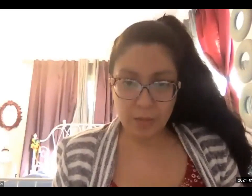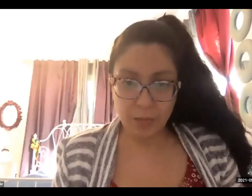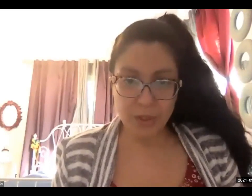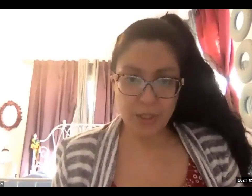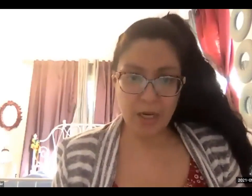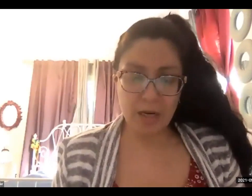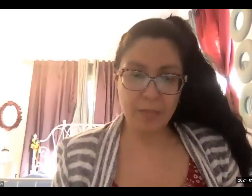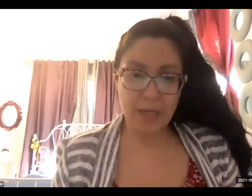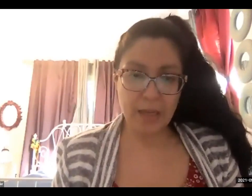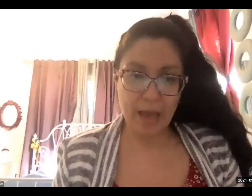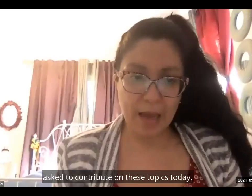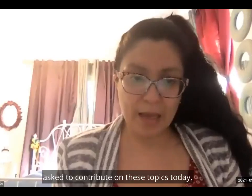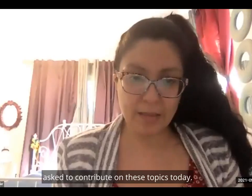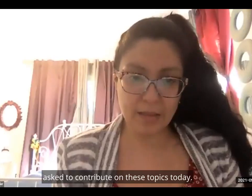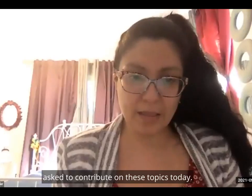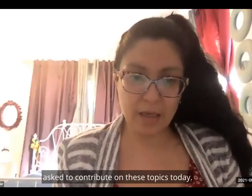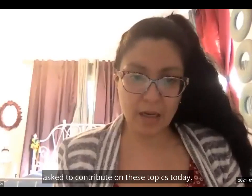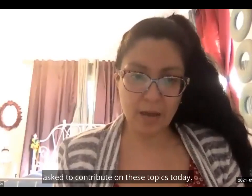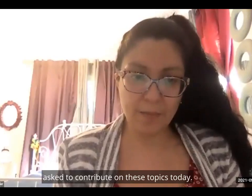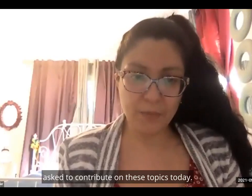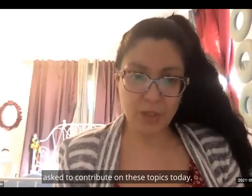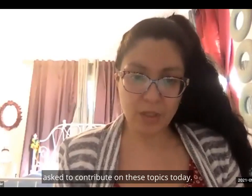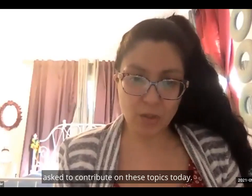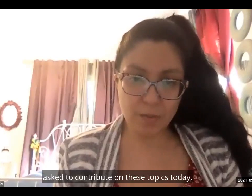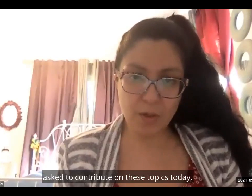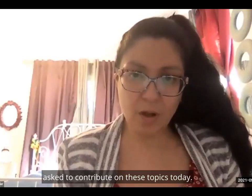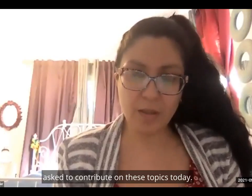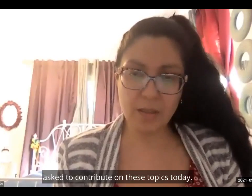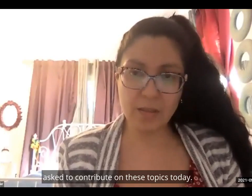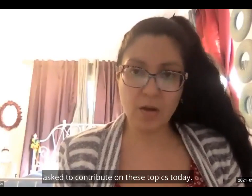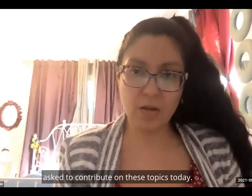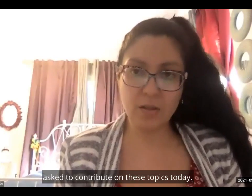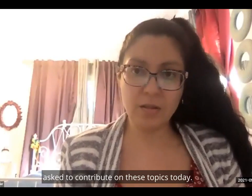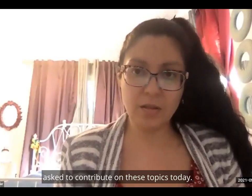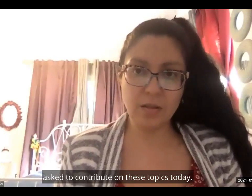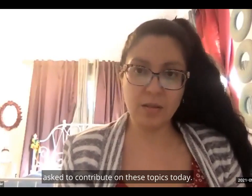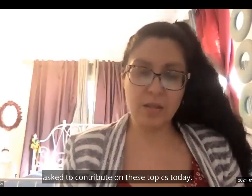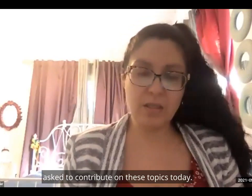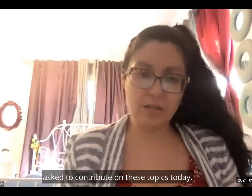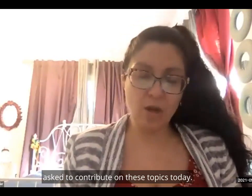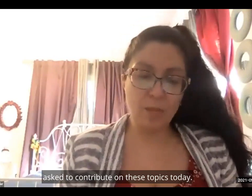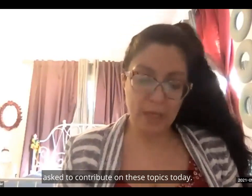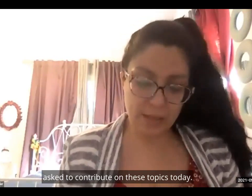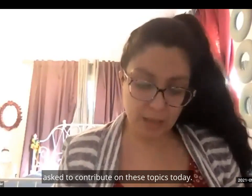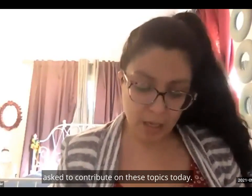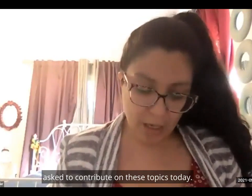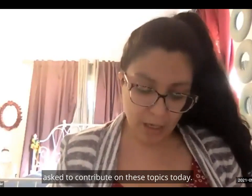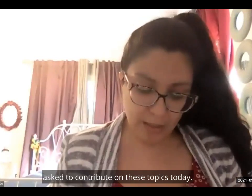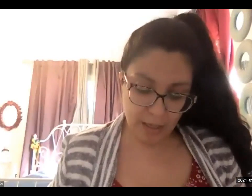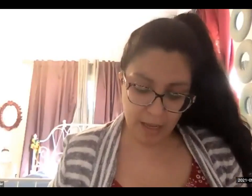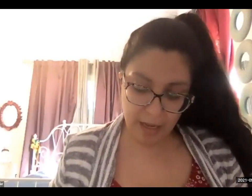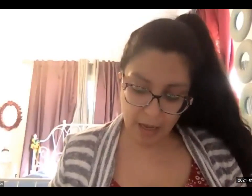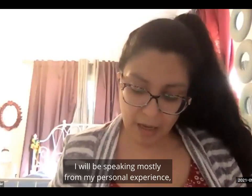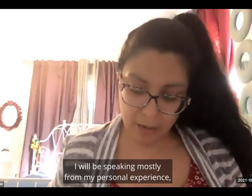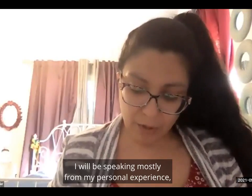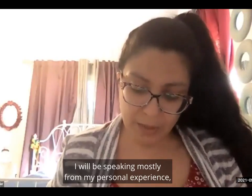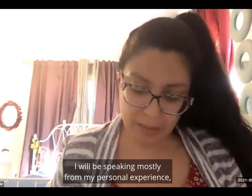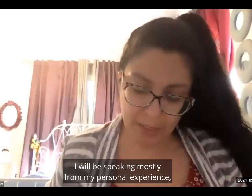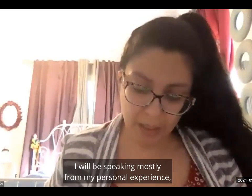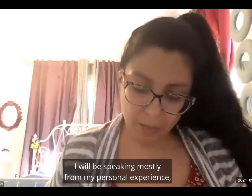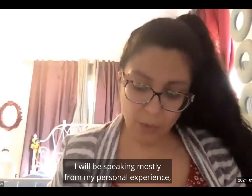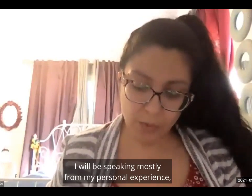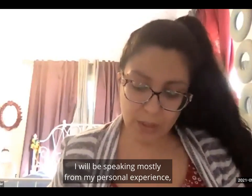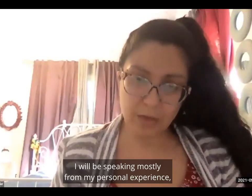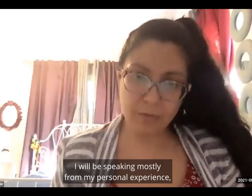I really appreciate being asked to contribute on these topics today. I will